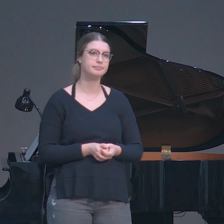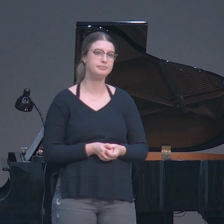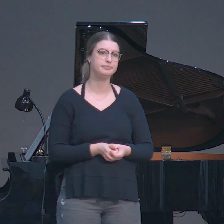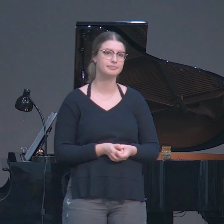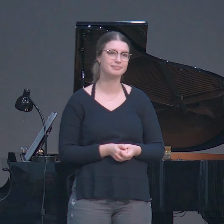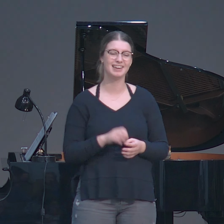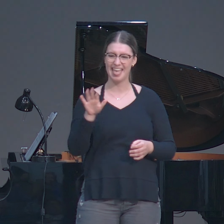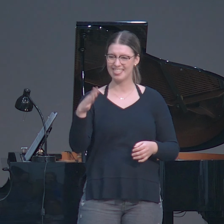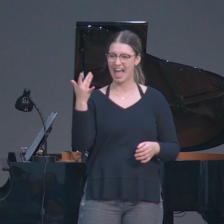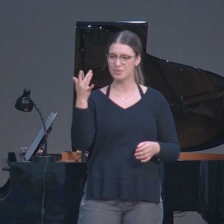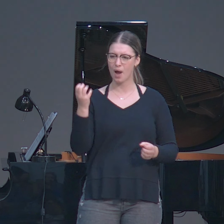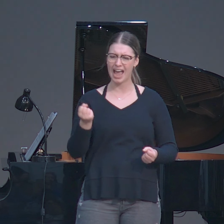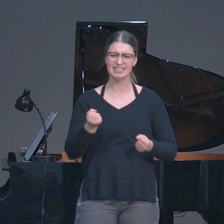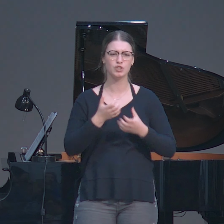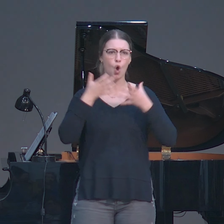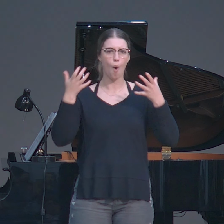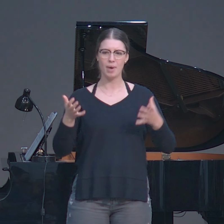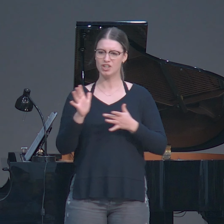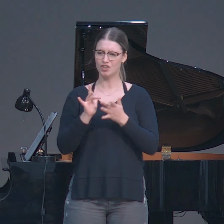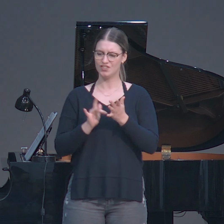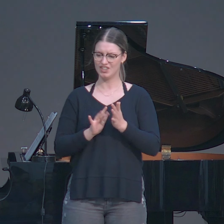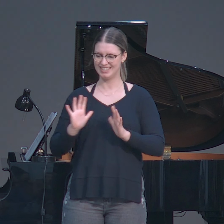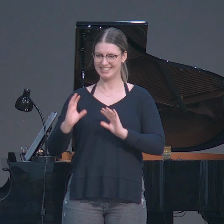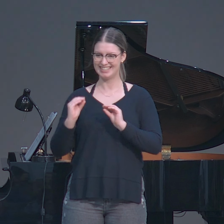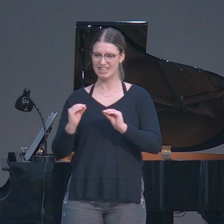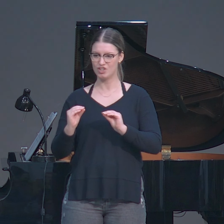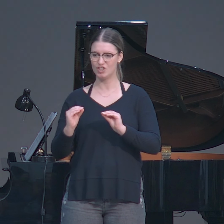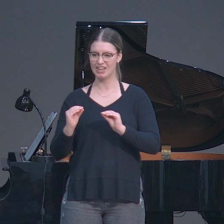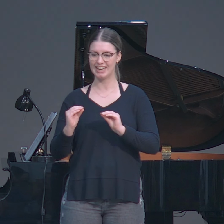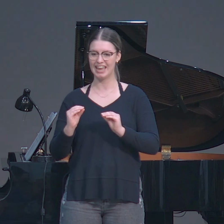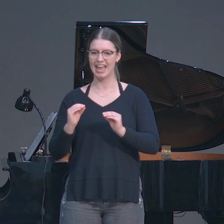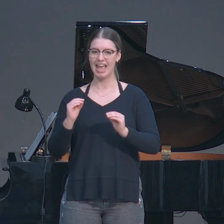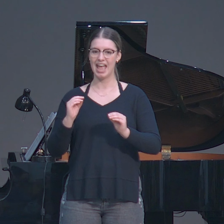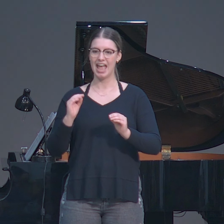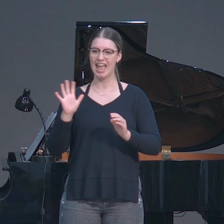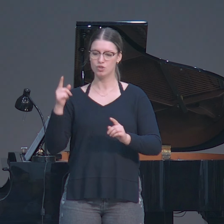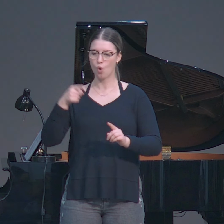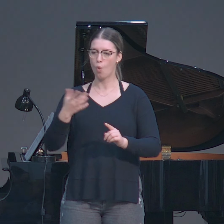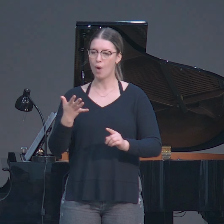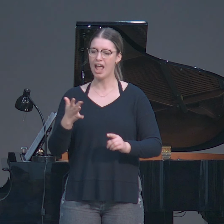That's why so much of Jesus' teaching points to the need for heart change.